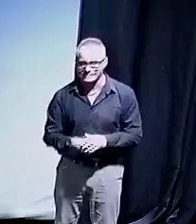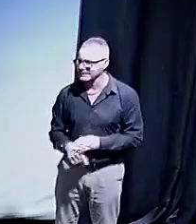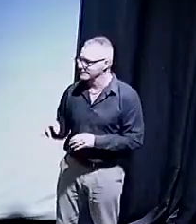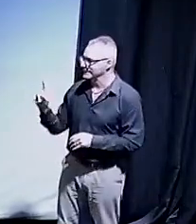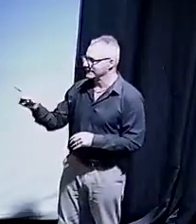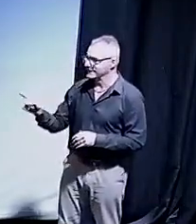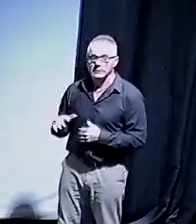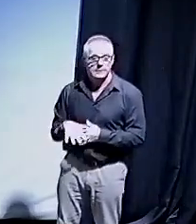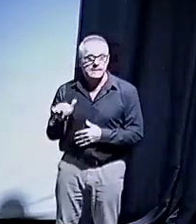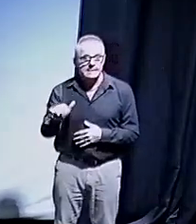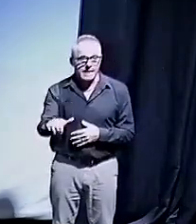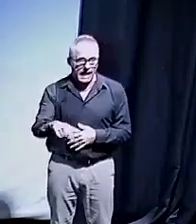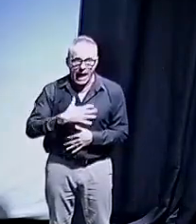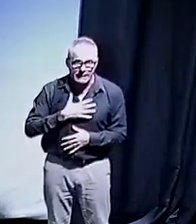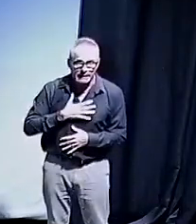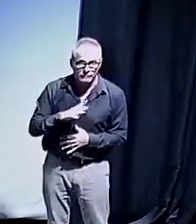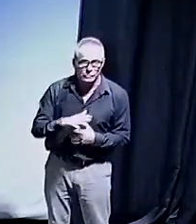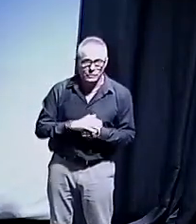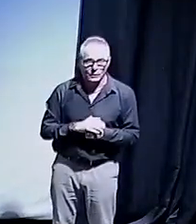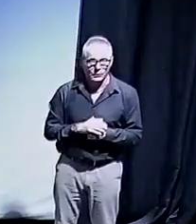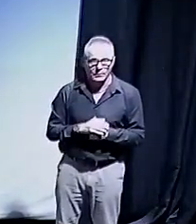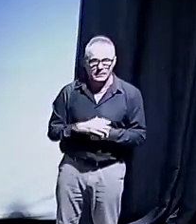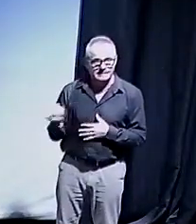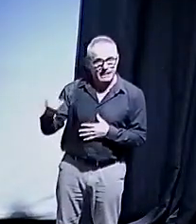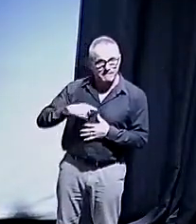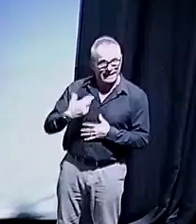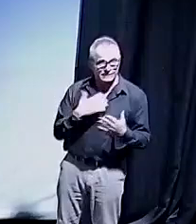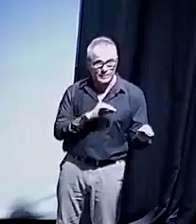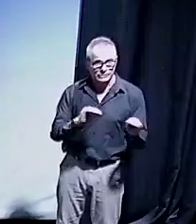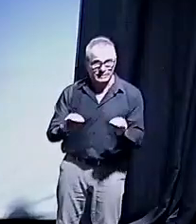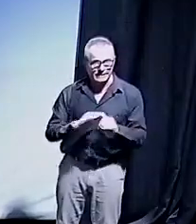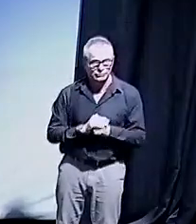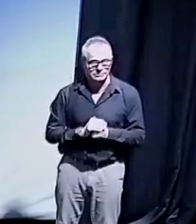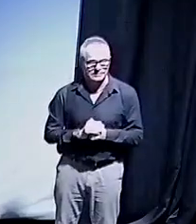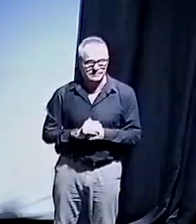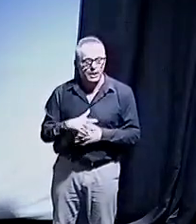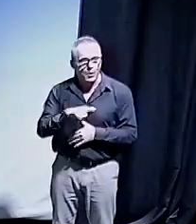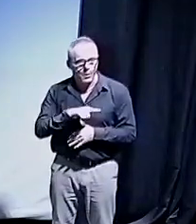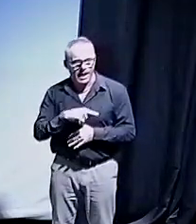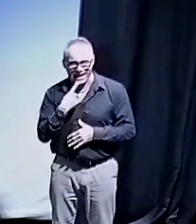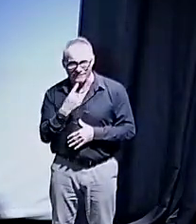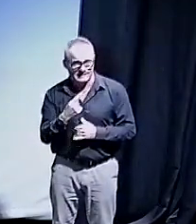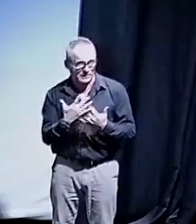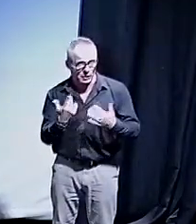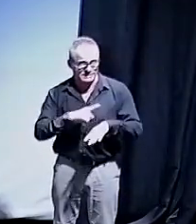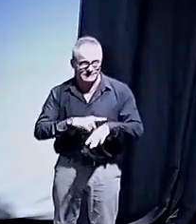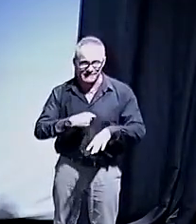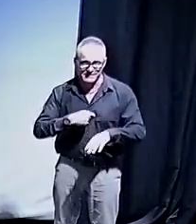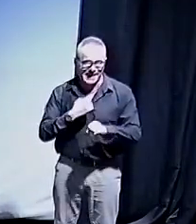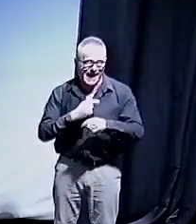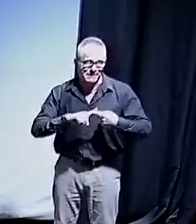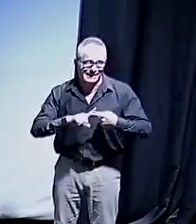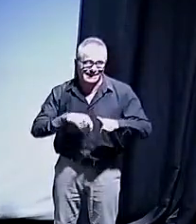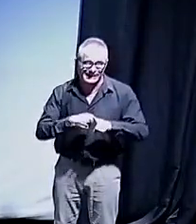what I would love to go back into education because, as I've said multiple times, I'm a geek and a nerd, and